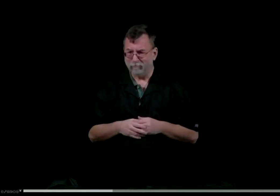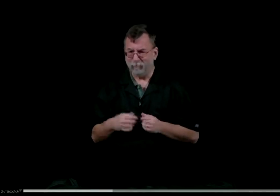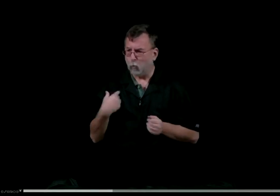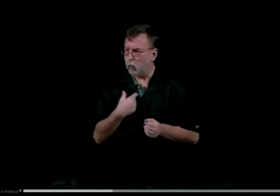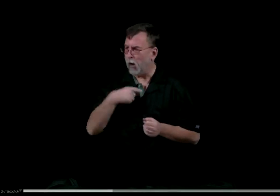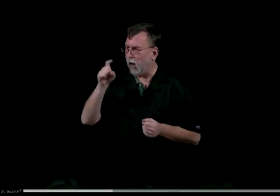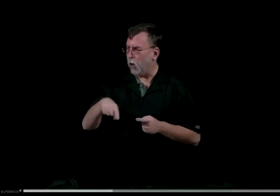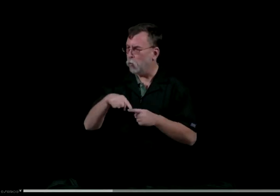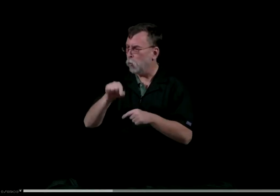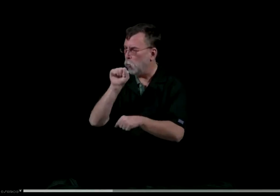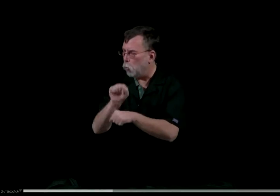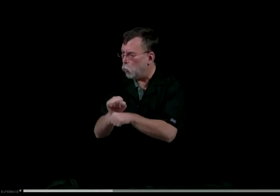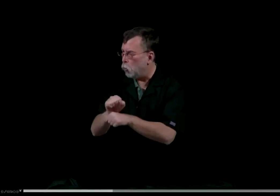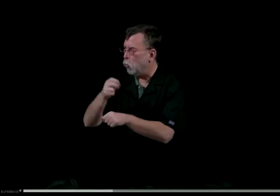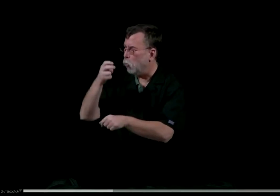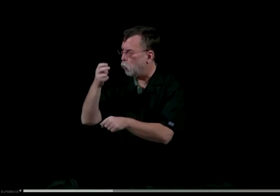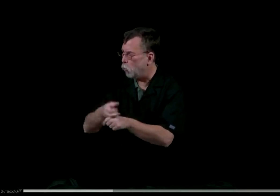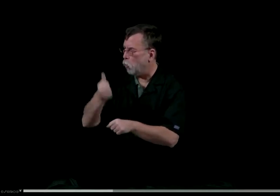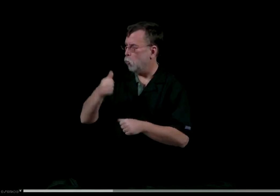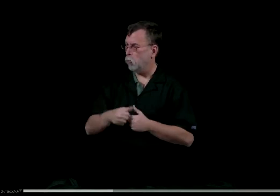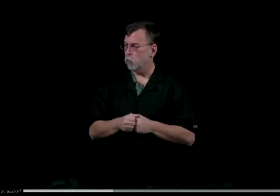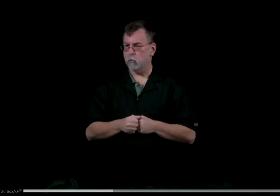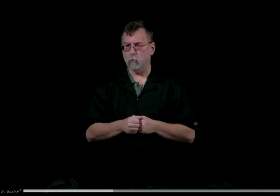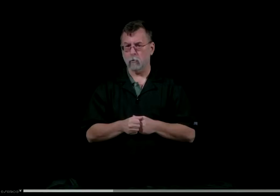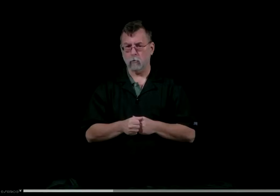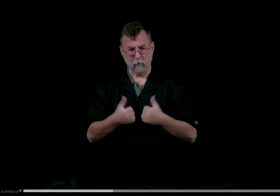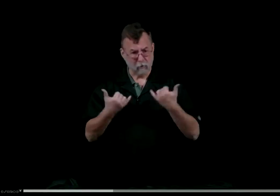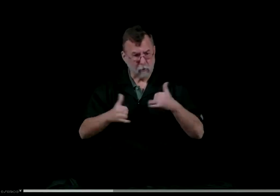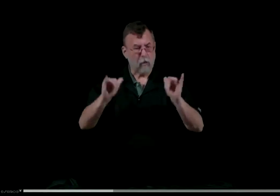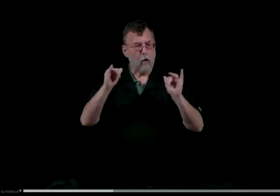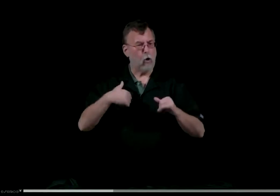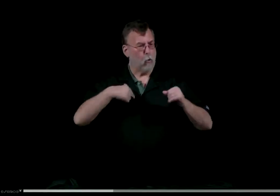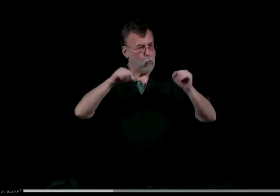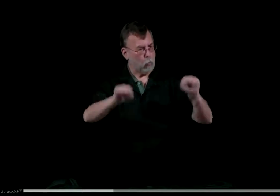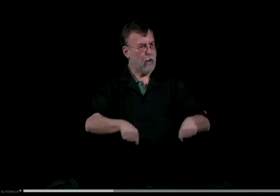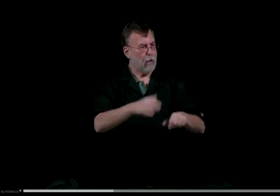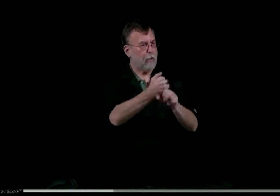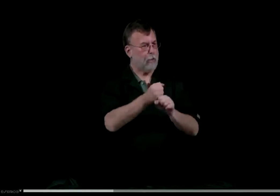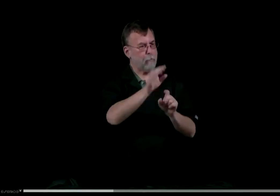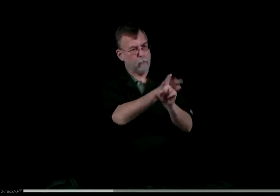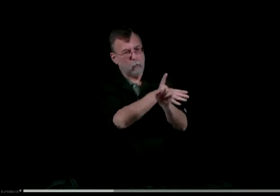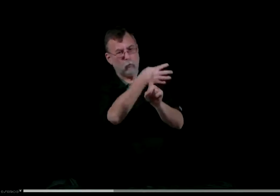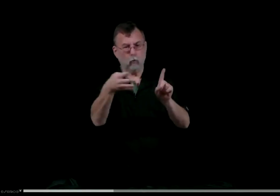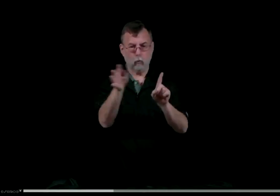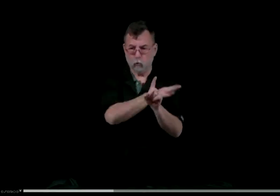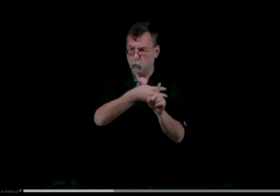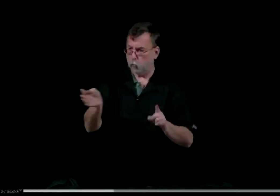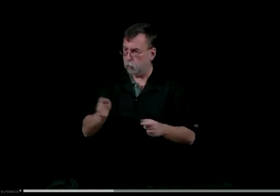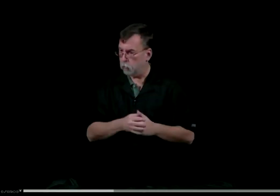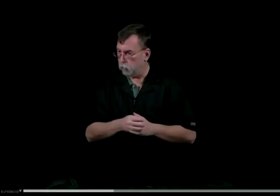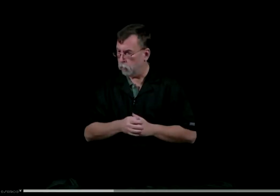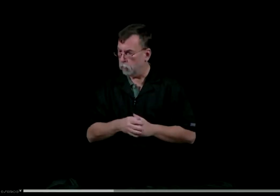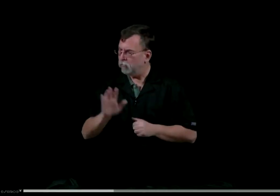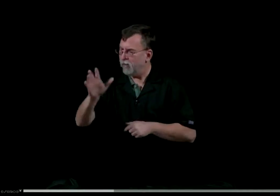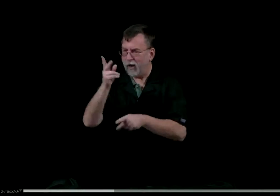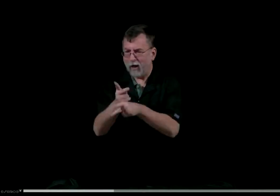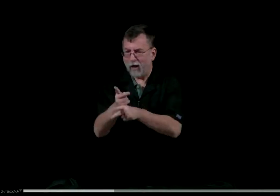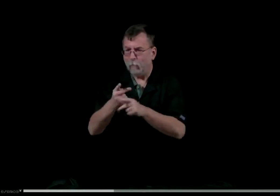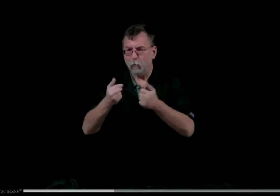He said we just can't sit back and do nothing. We have to work harder. We still have to work harder to get the